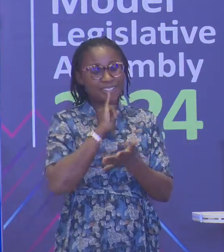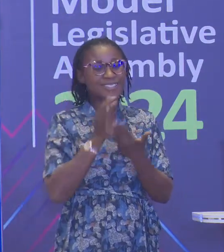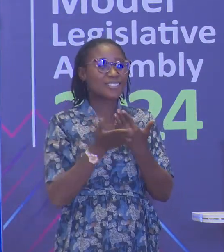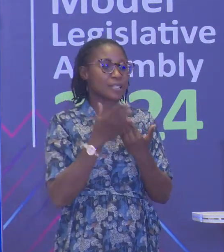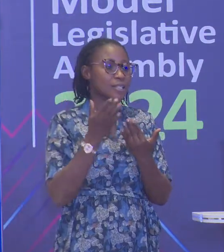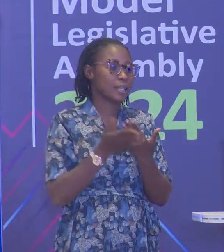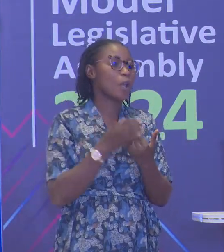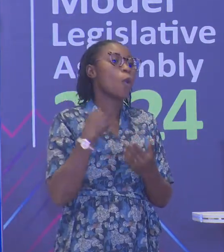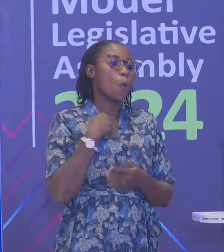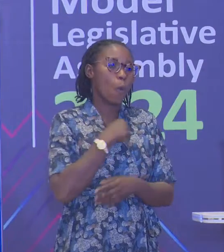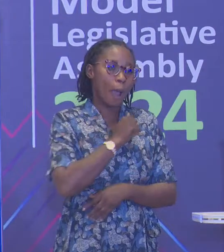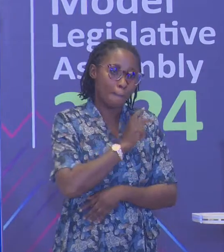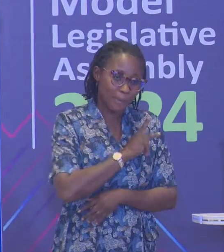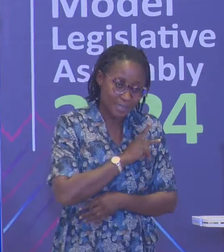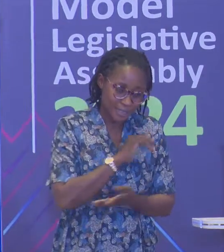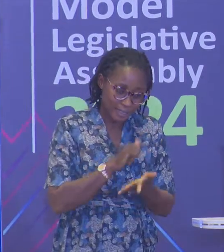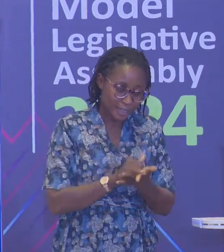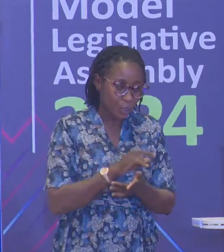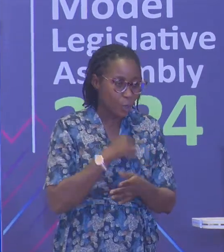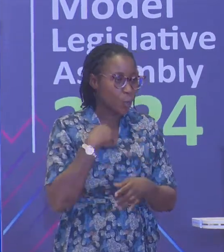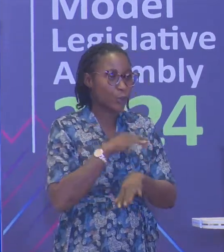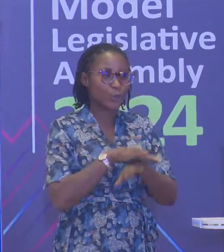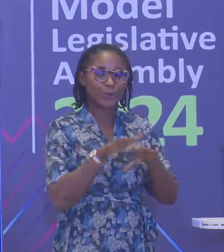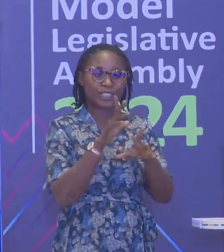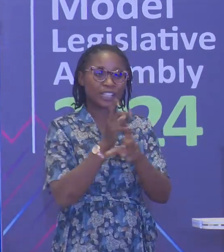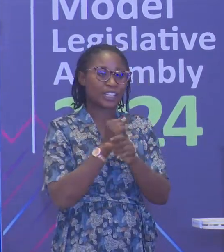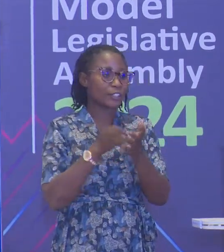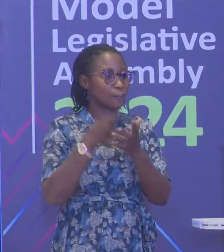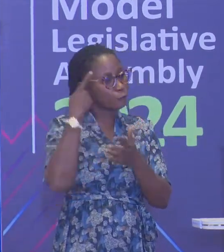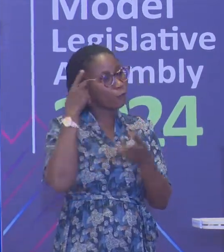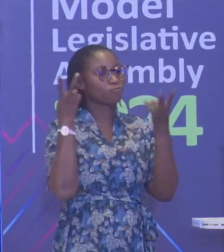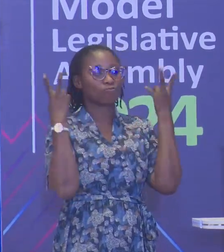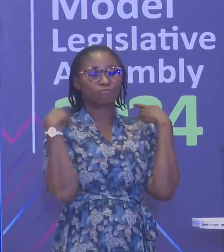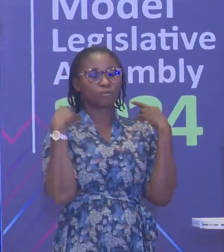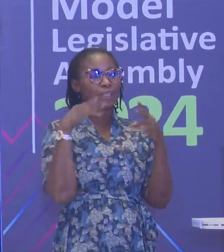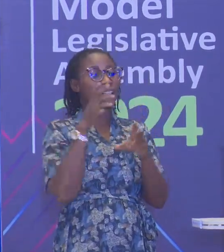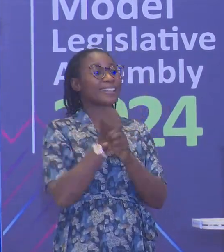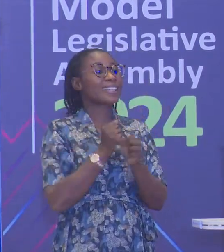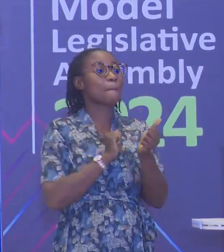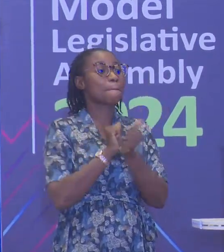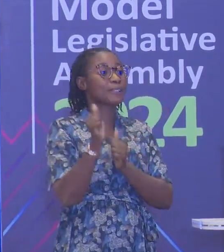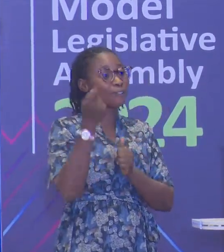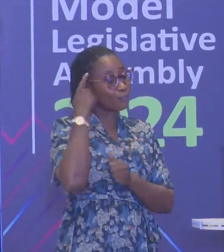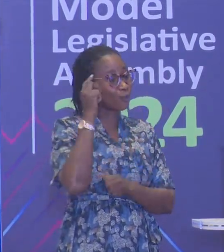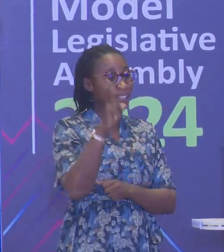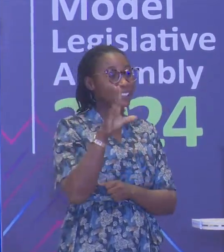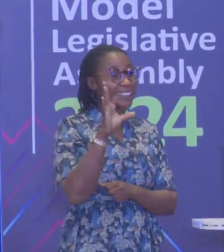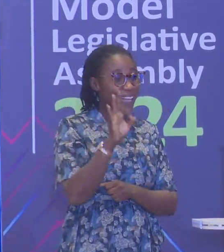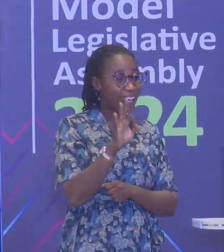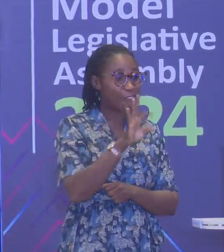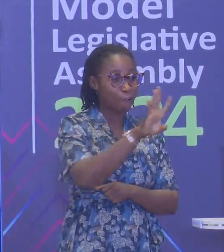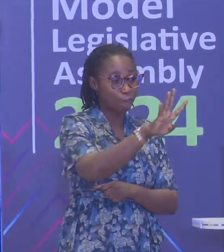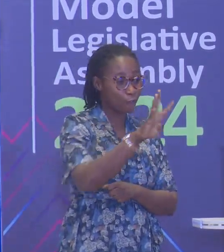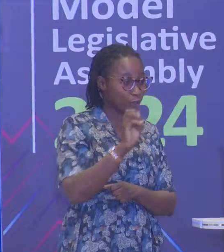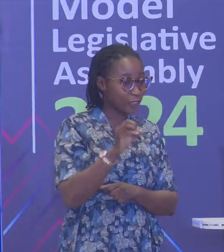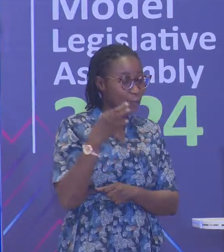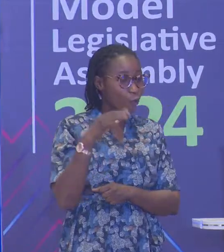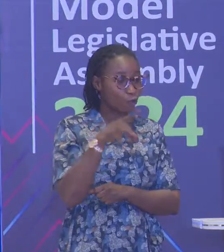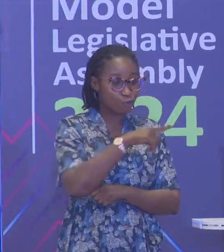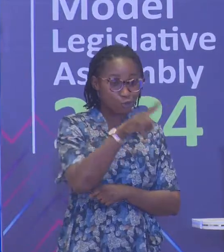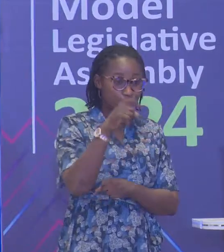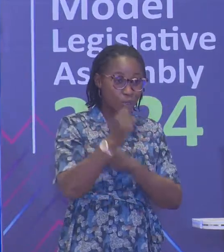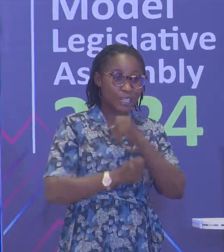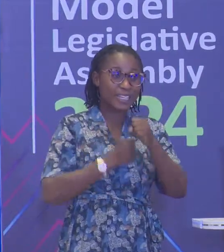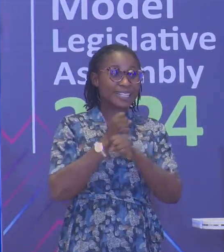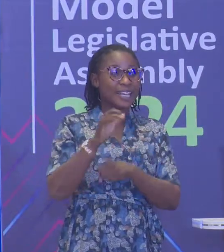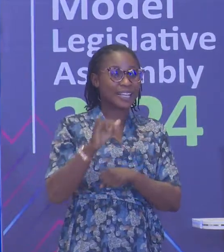do appreciate that, sir. We do not take it for granted. You know, getting passes for all 39, 40 of you, and every year